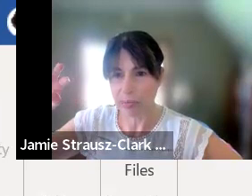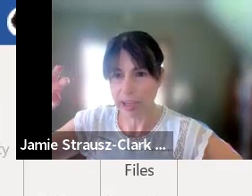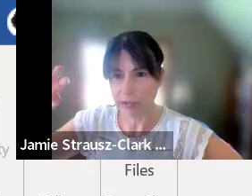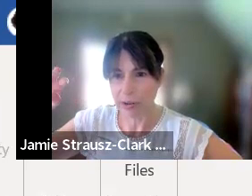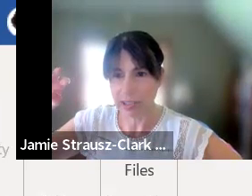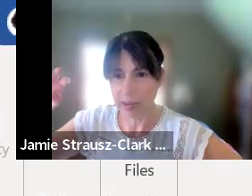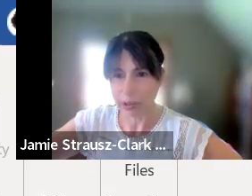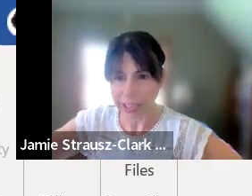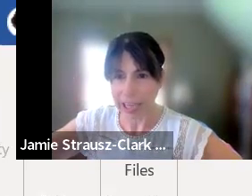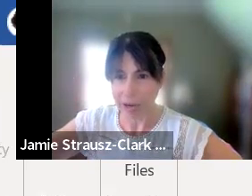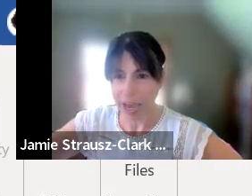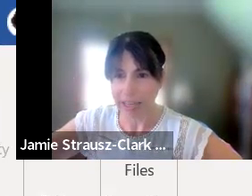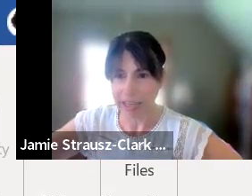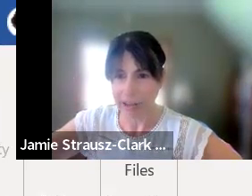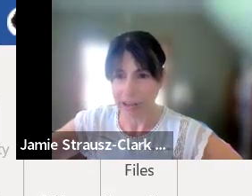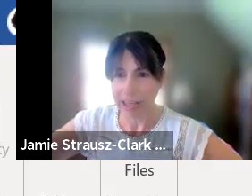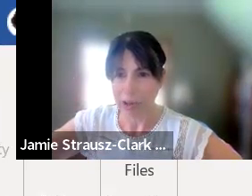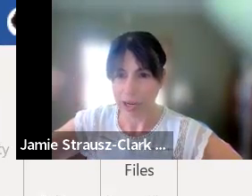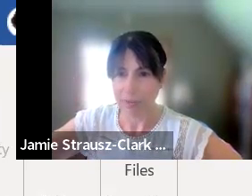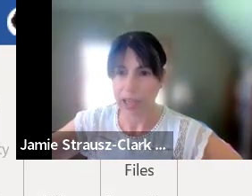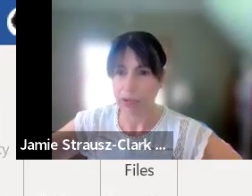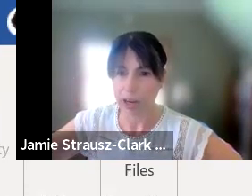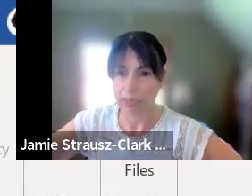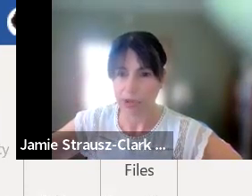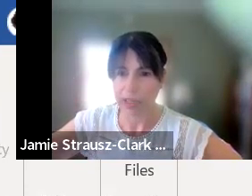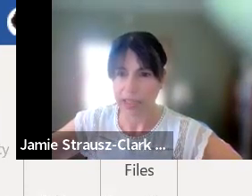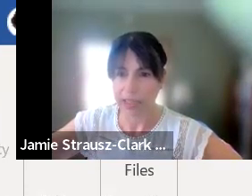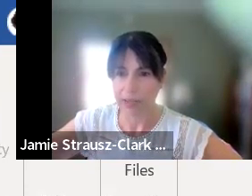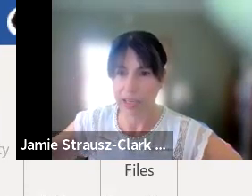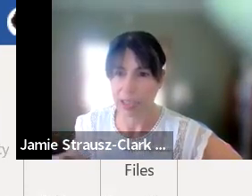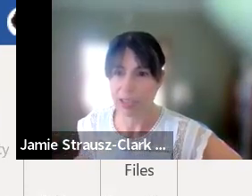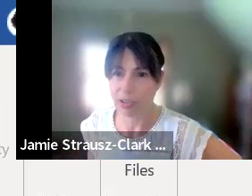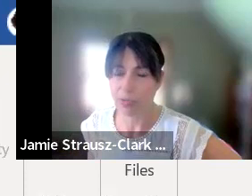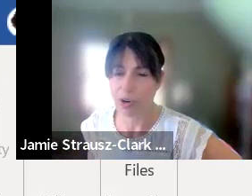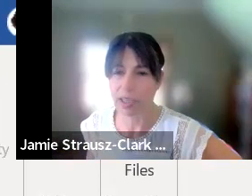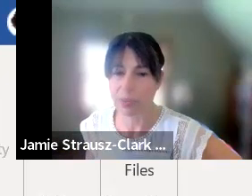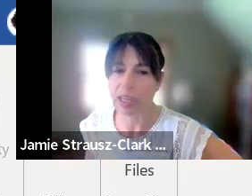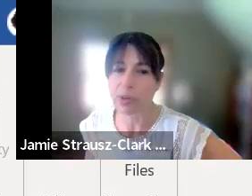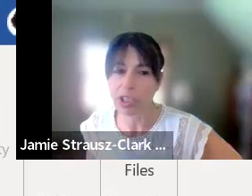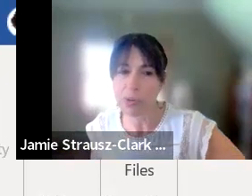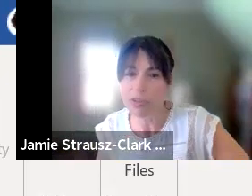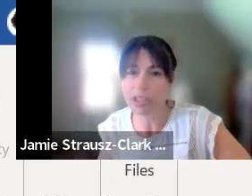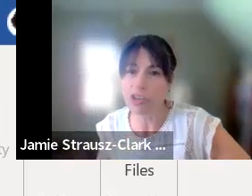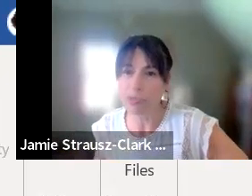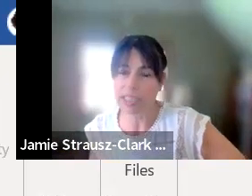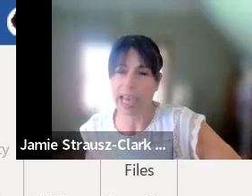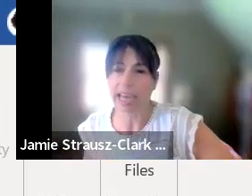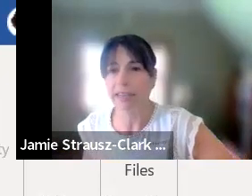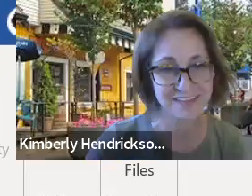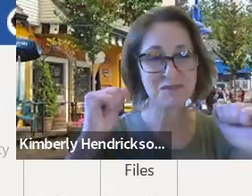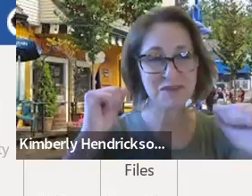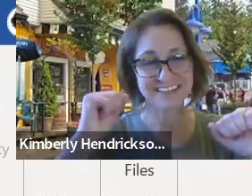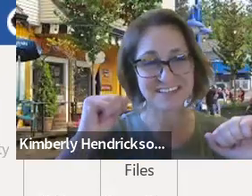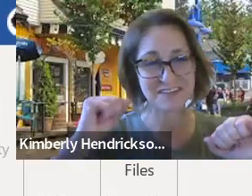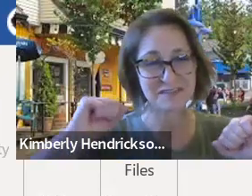too complex for us to completely unpack here, but I'm glad we're capturing it because it sounds like we need to do some work on this. But Kimberly, you also had a new one to add. I